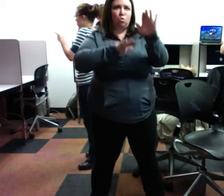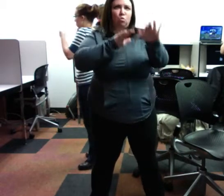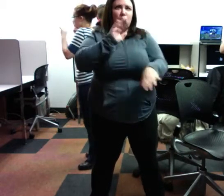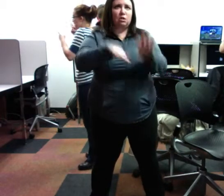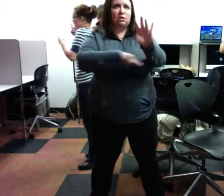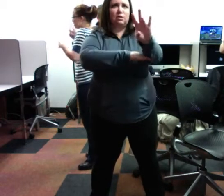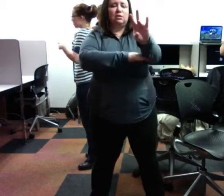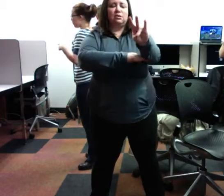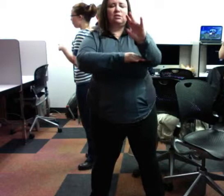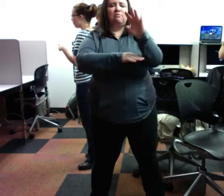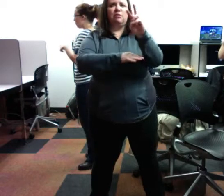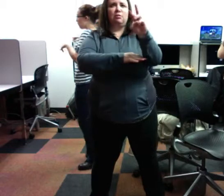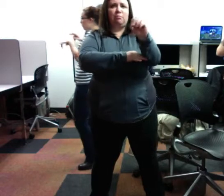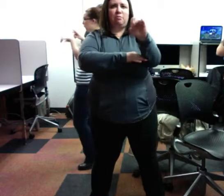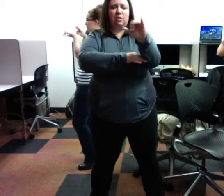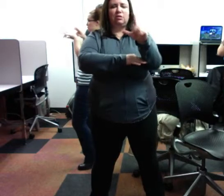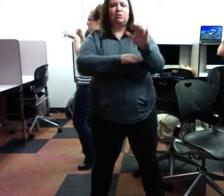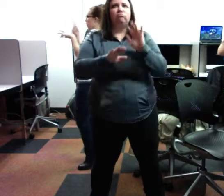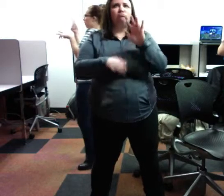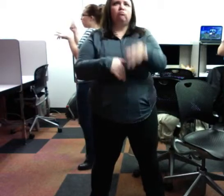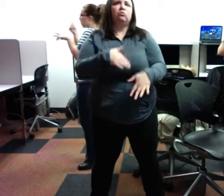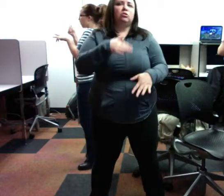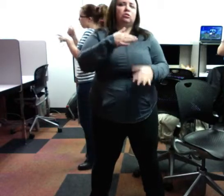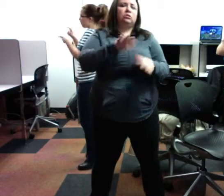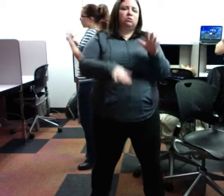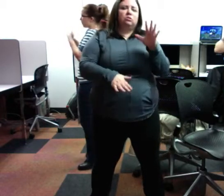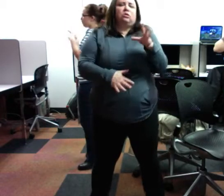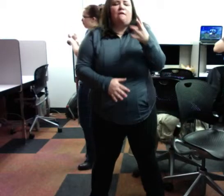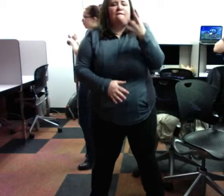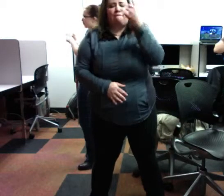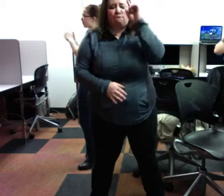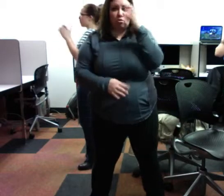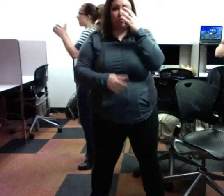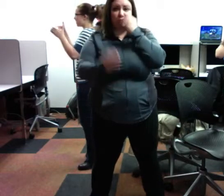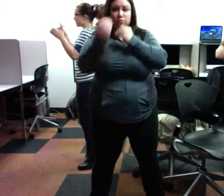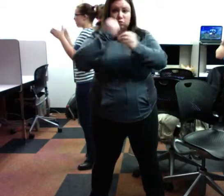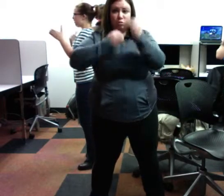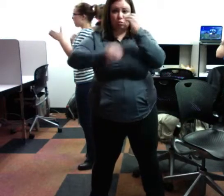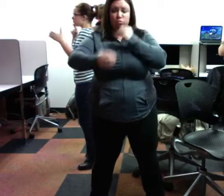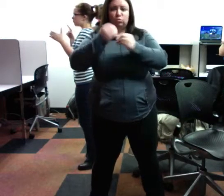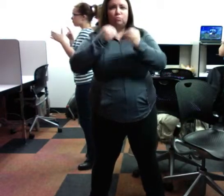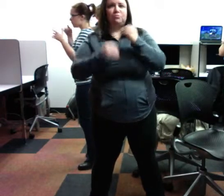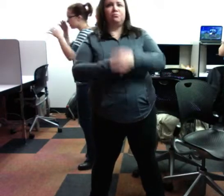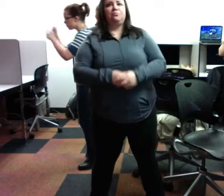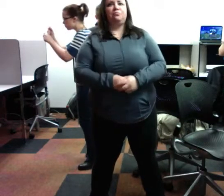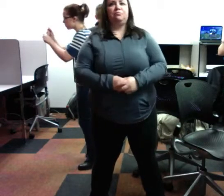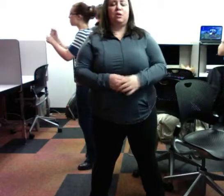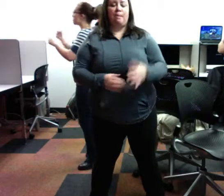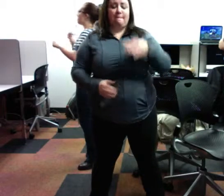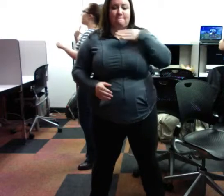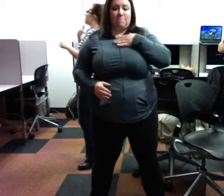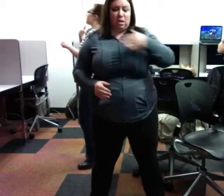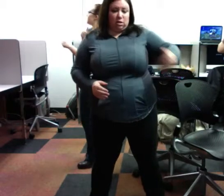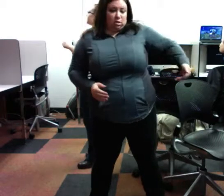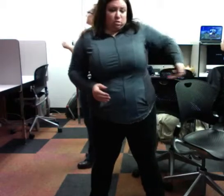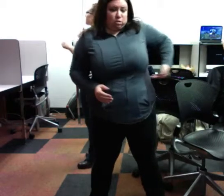it. And much of what I stumbled into by following my curiosity and intuition turned out to be priceless later on. Let me give you